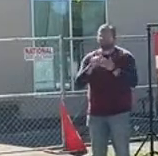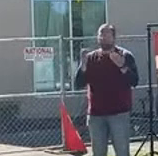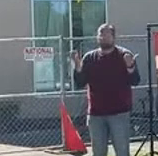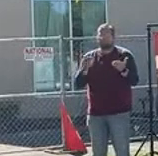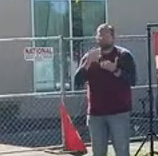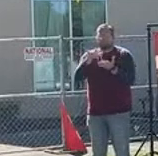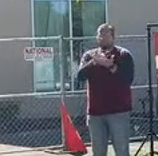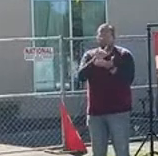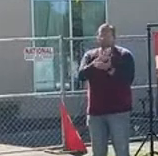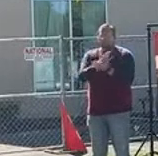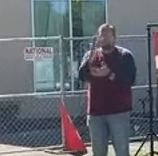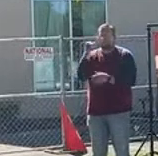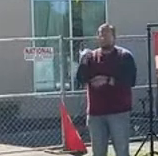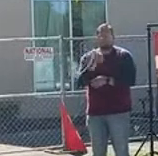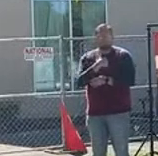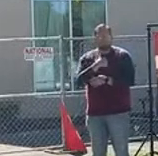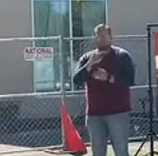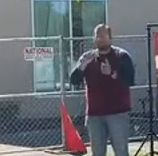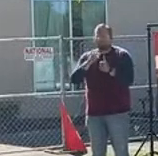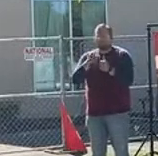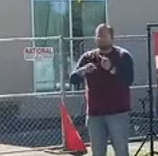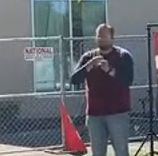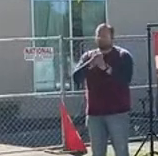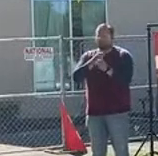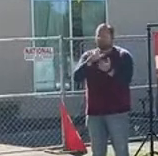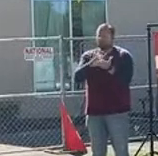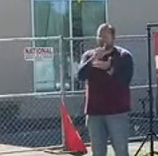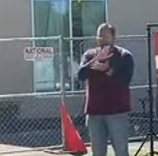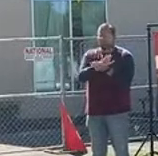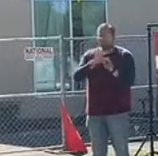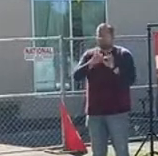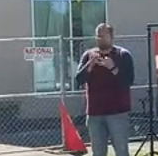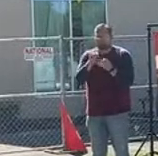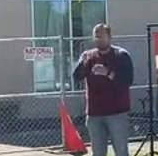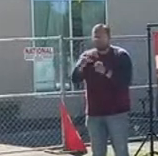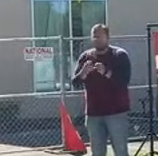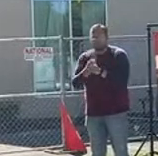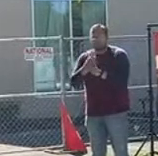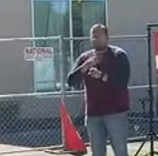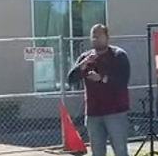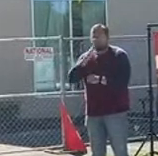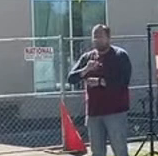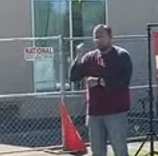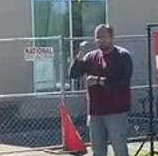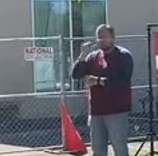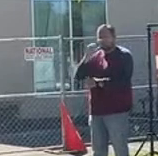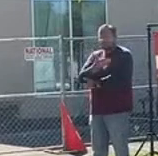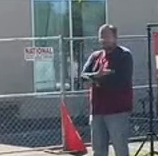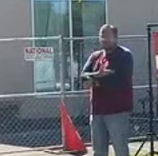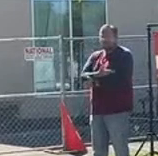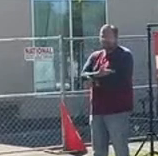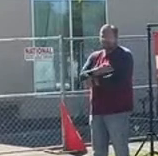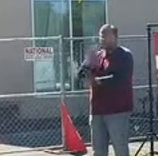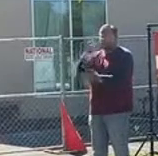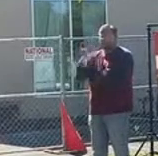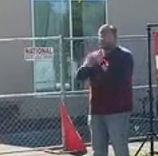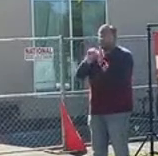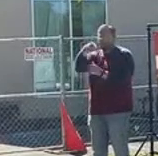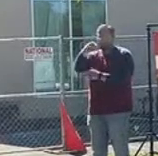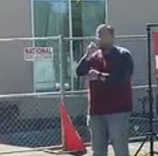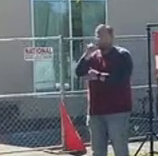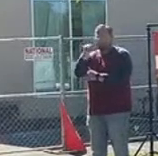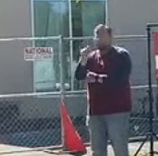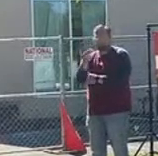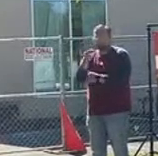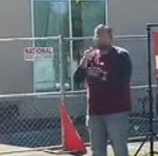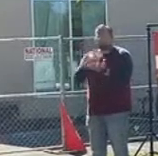middle school because we are a first-year middle school family this year. My oldest daughter is now in 6th grade at Parish Middle School, and we